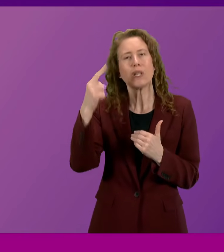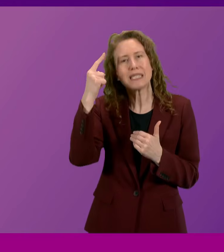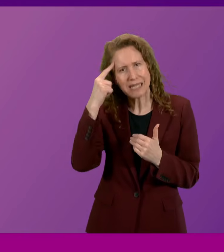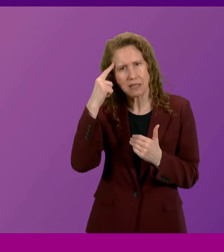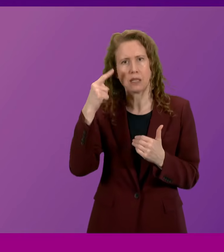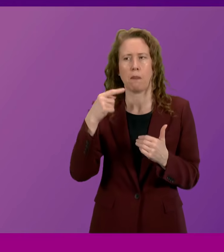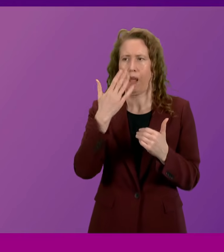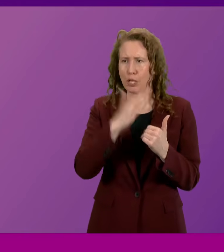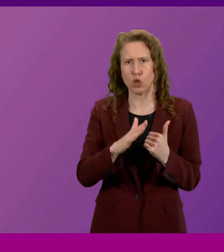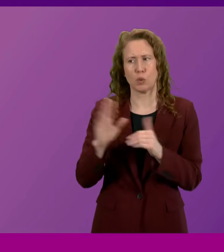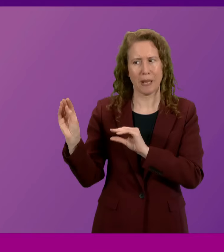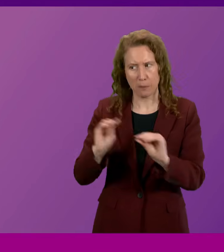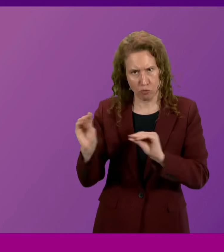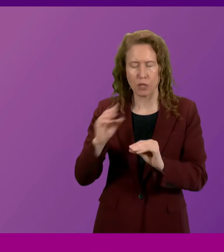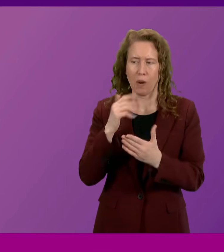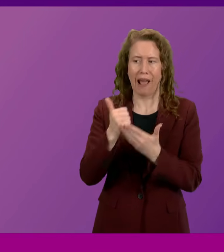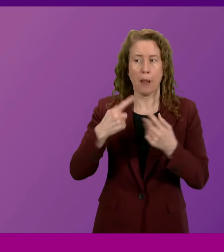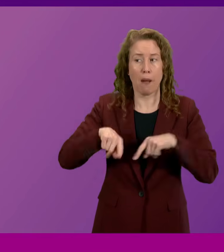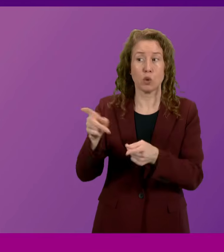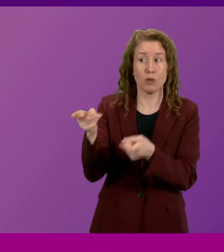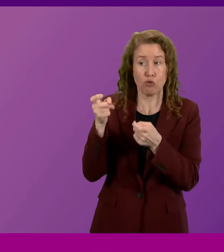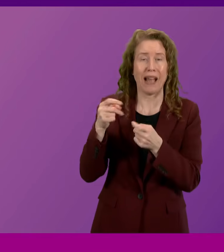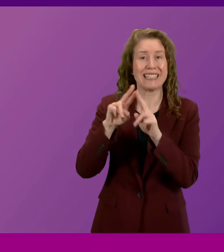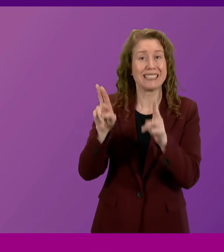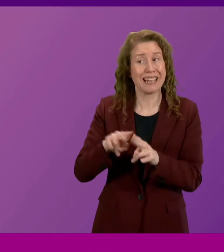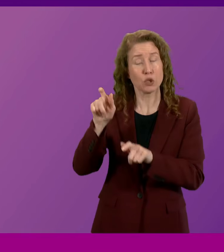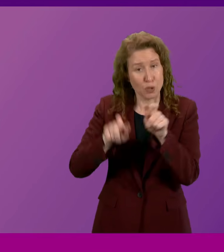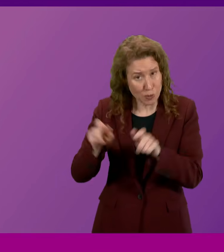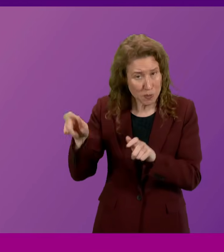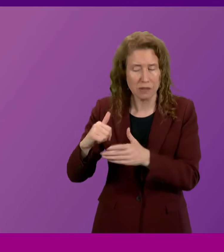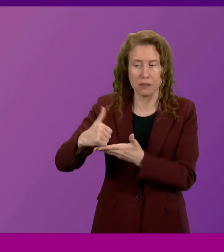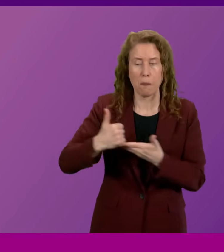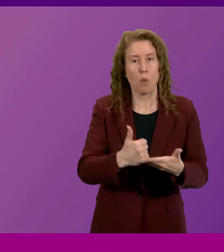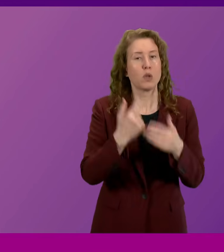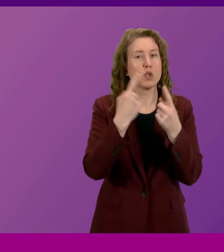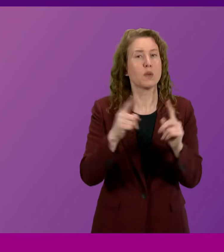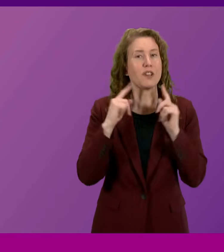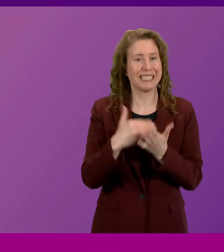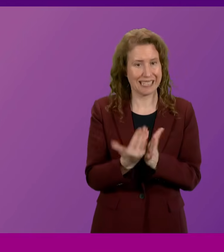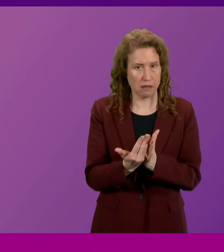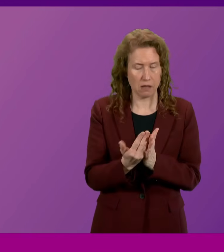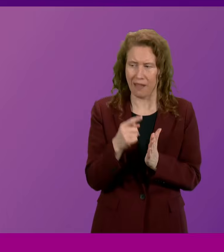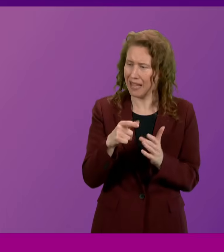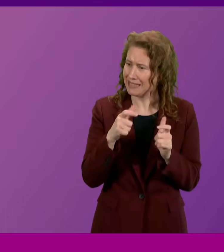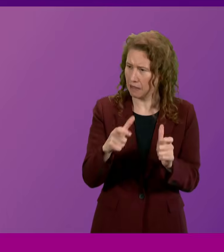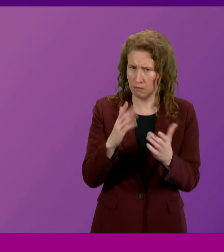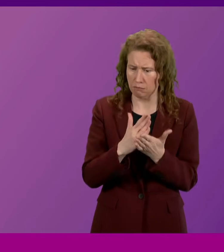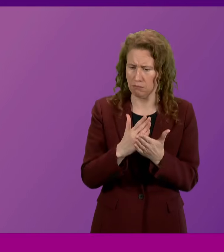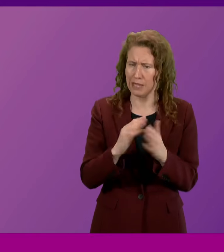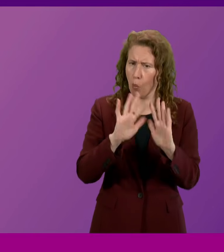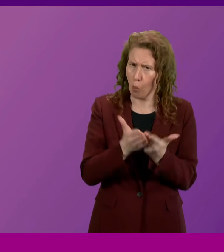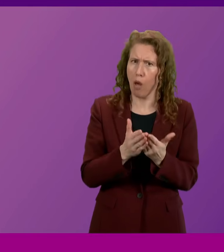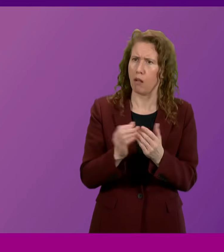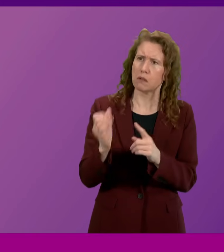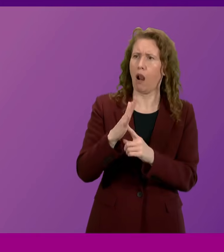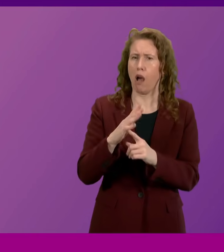approach to immigration would help us to attract international students and support our university sector, which remains world-class. Thank